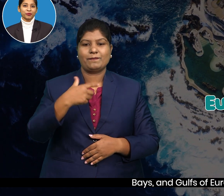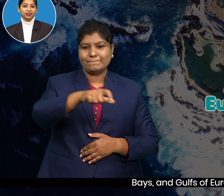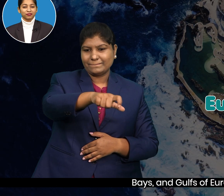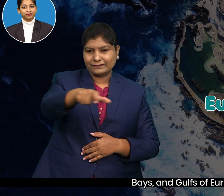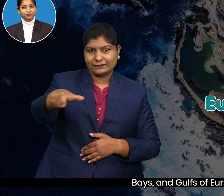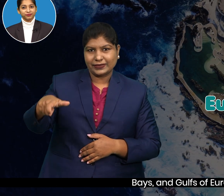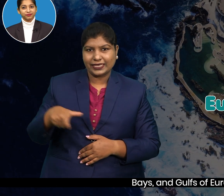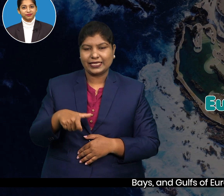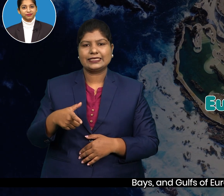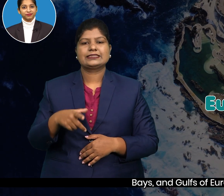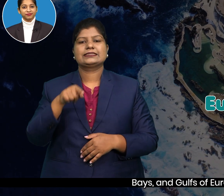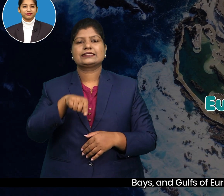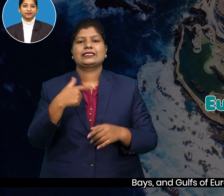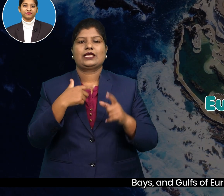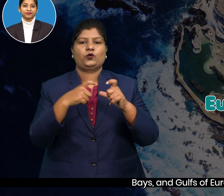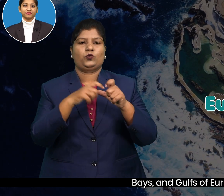Europe.